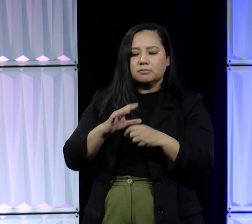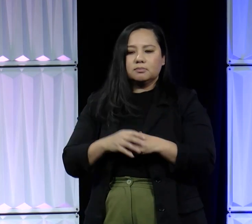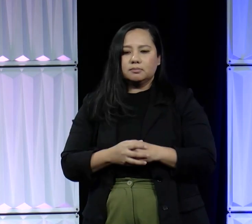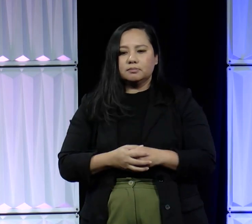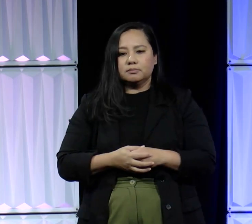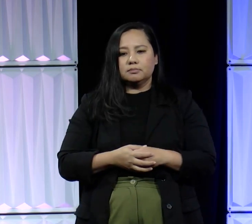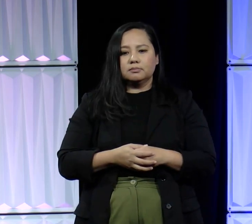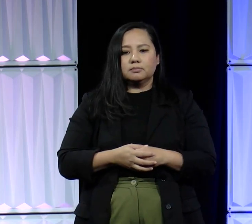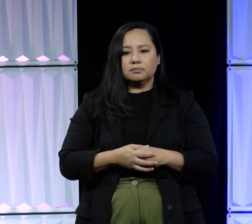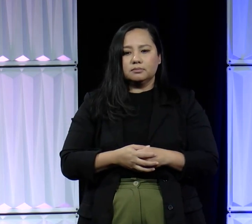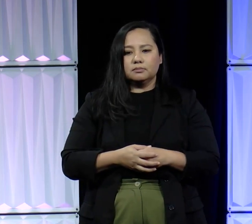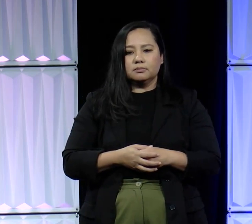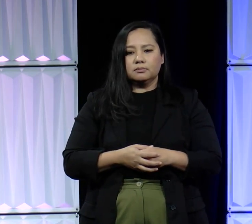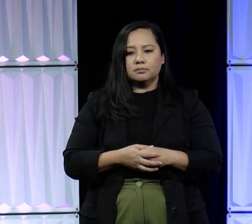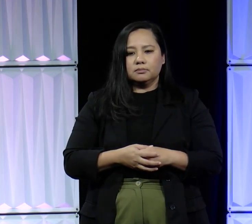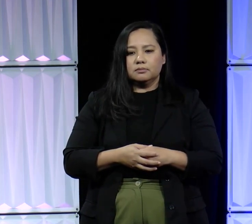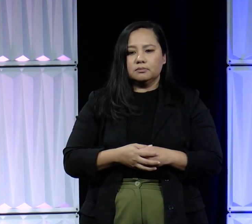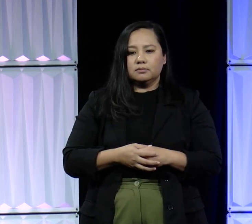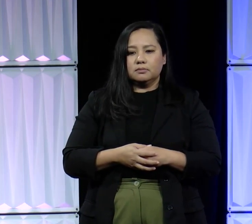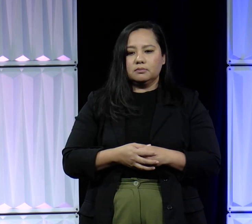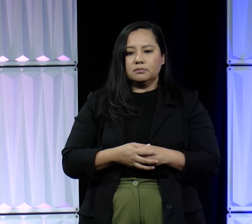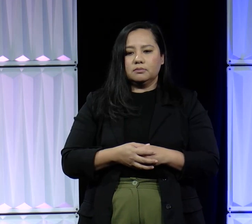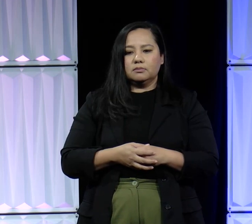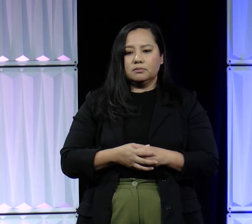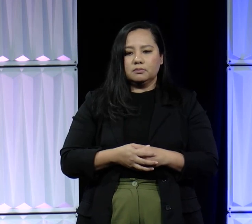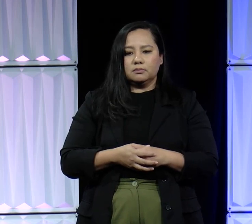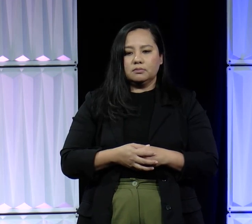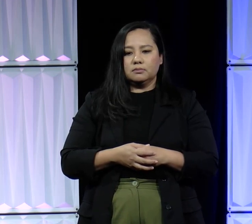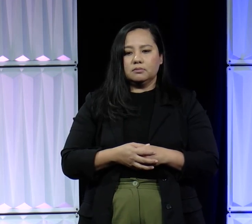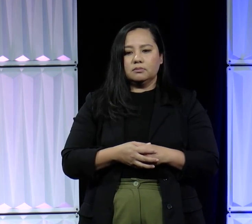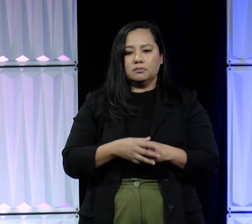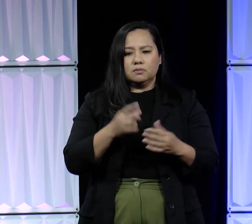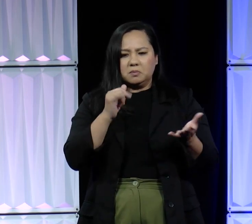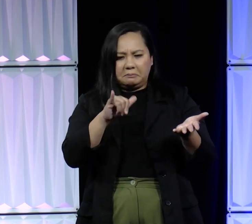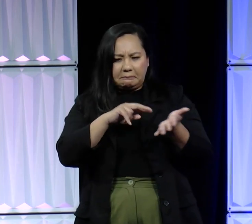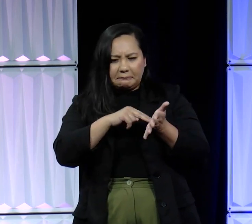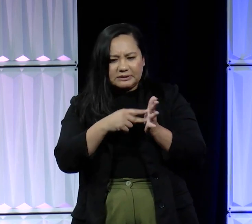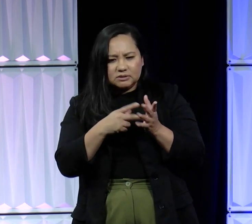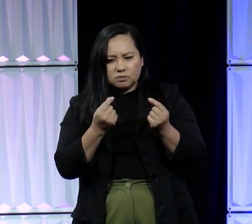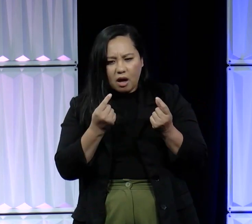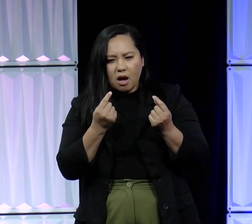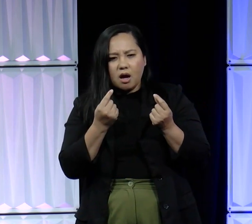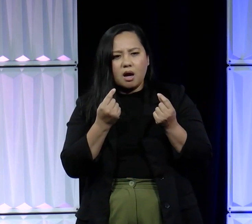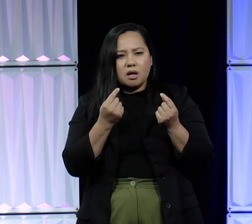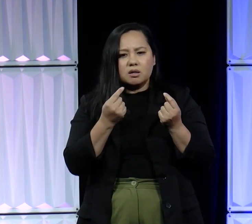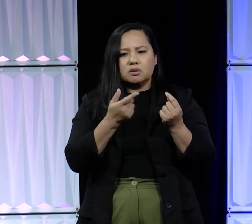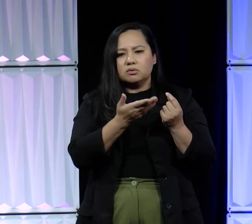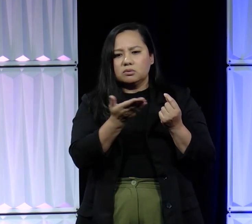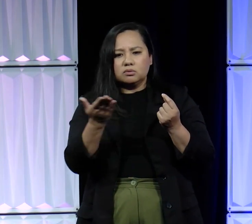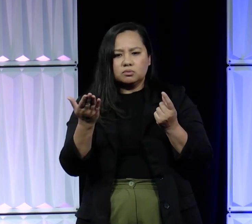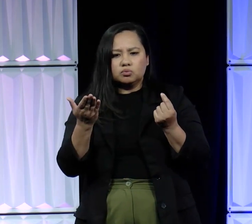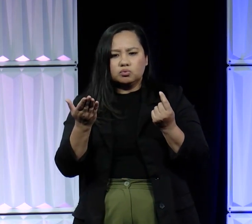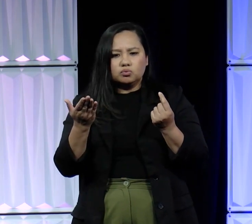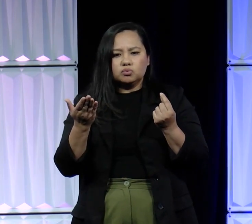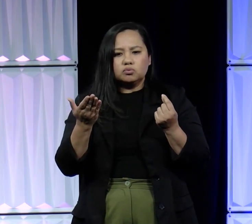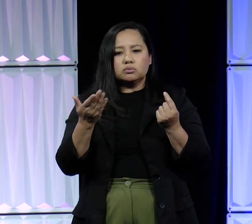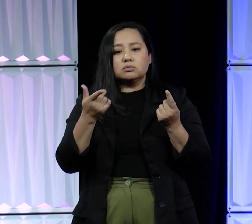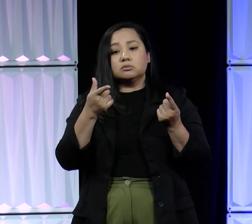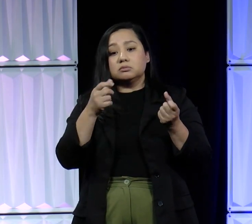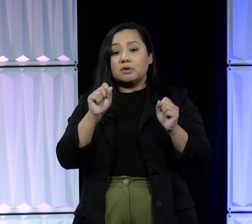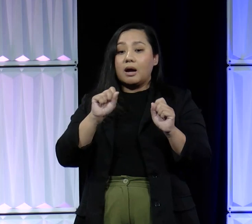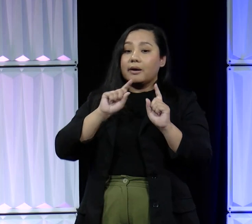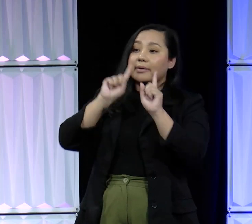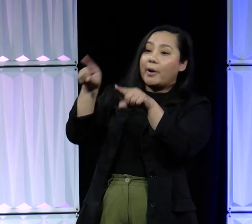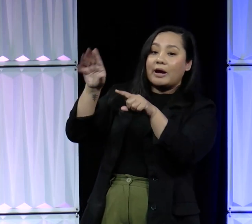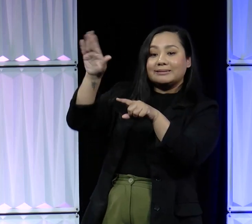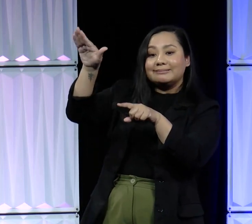So, what does this mean? This doesn't mean that you can go to the government or go to the president's house and say we need